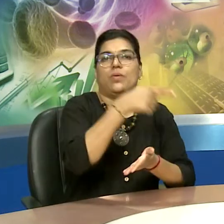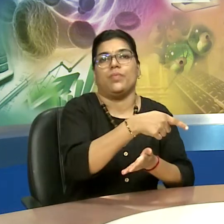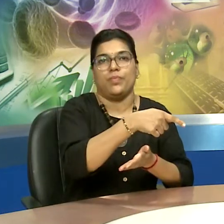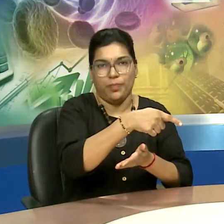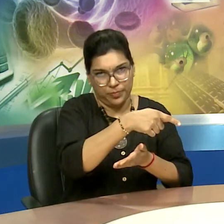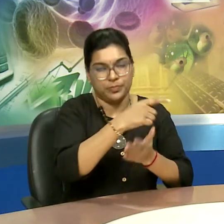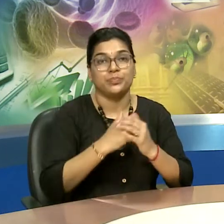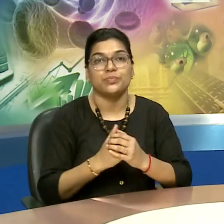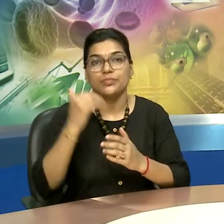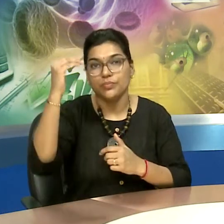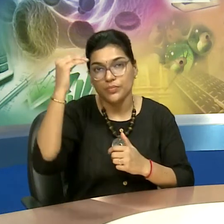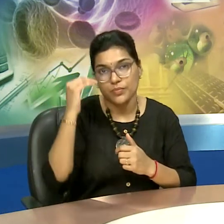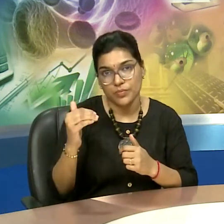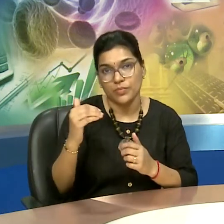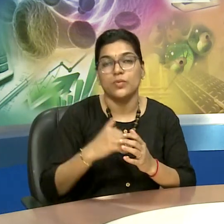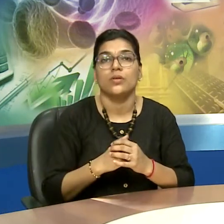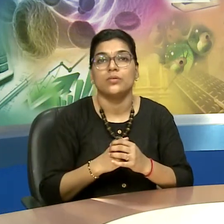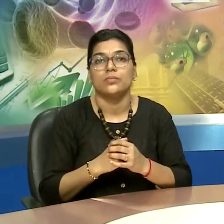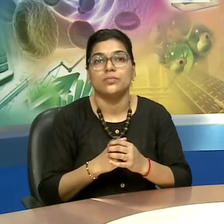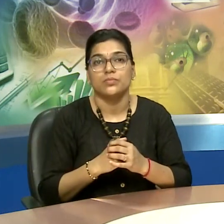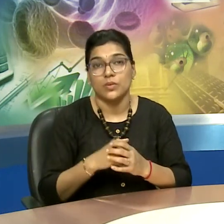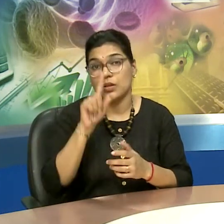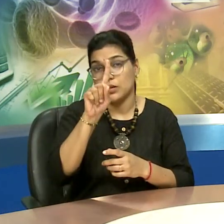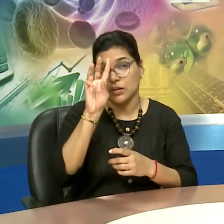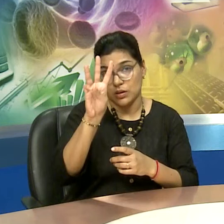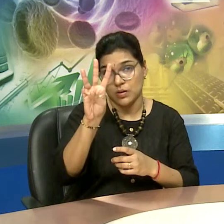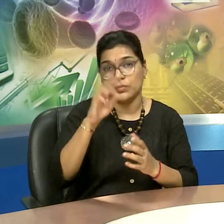its name and boundaries.